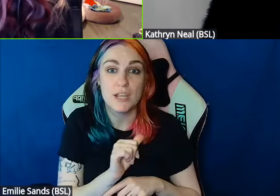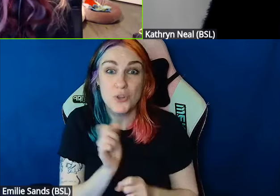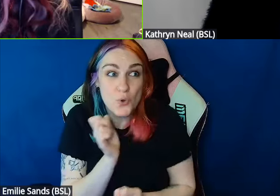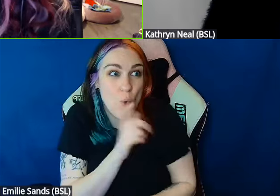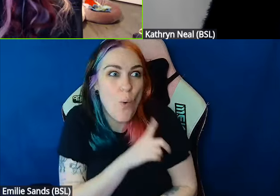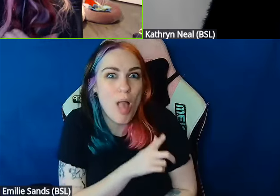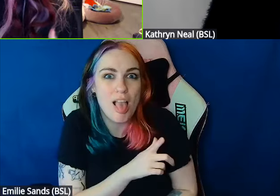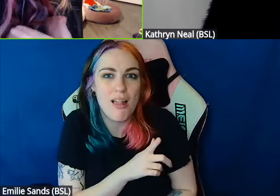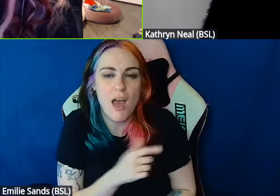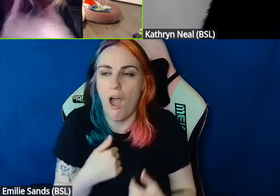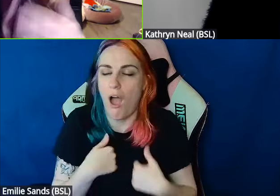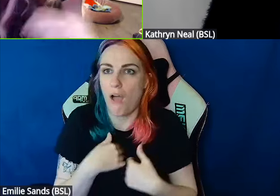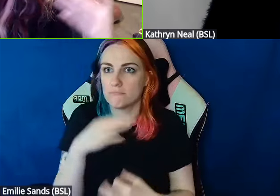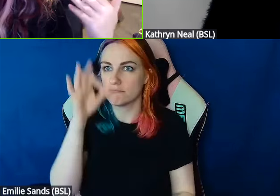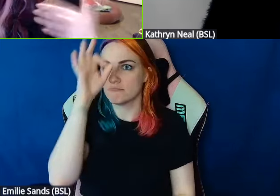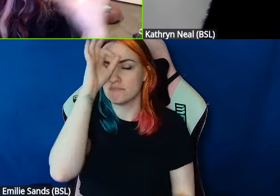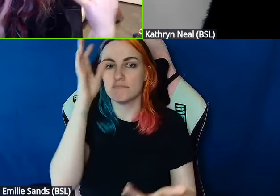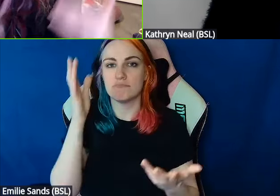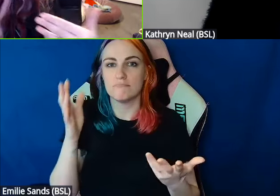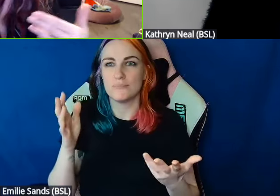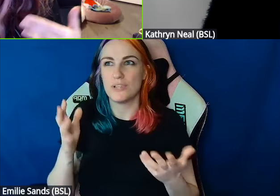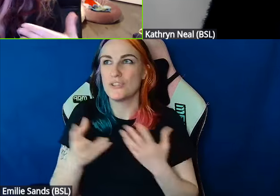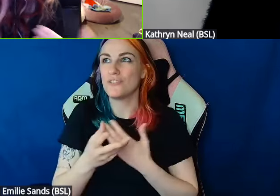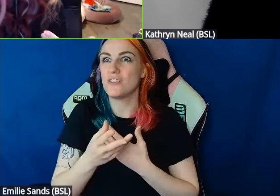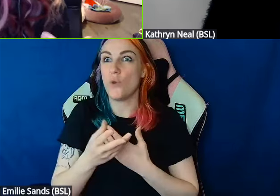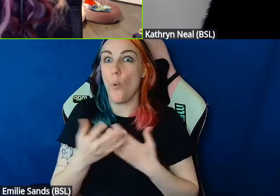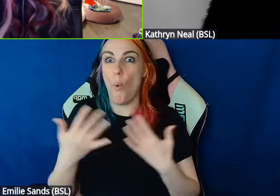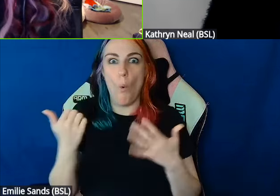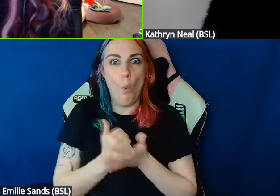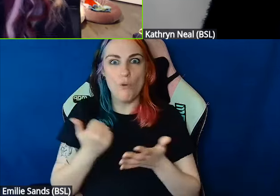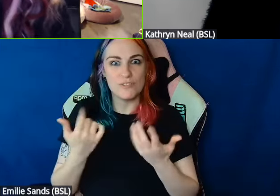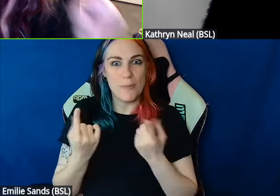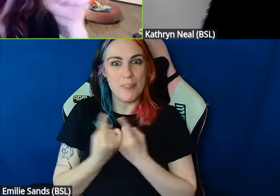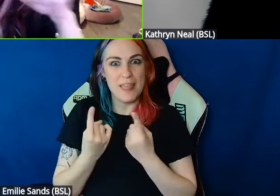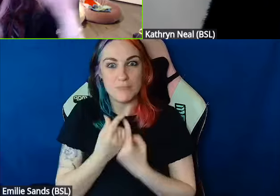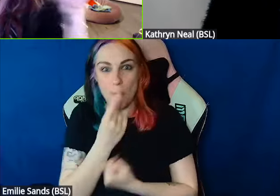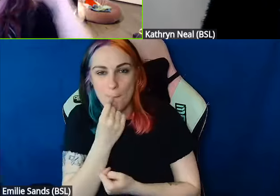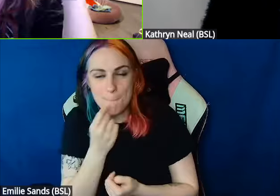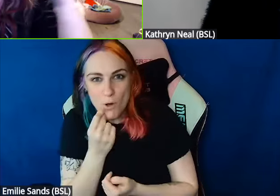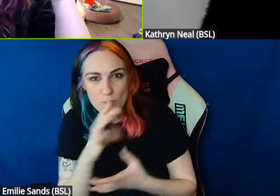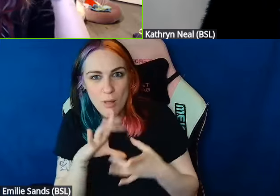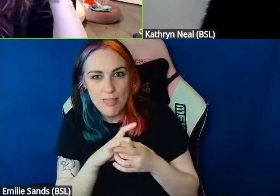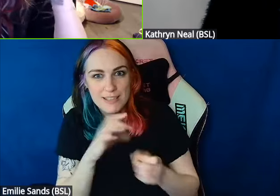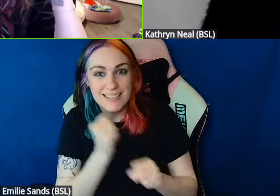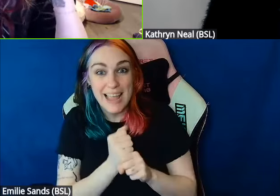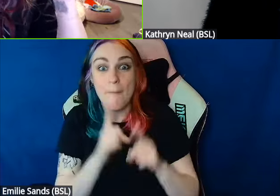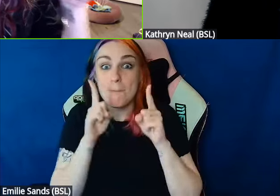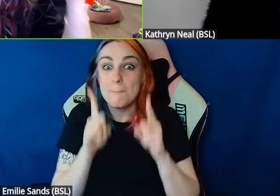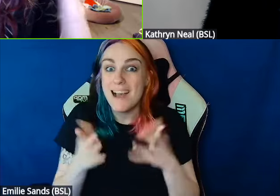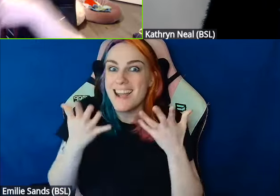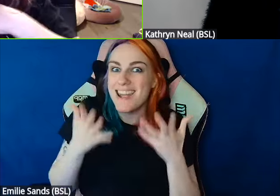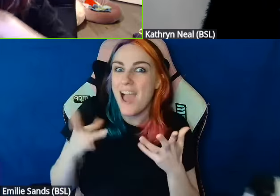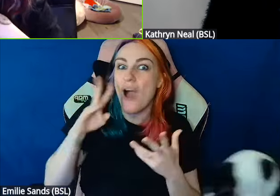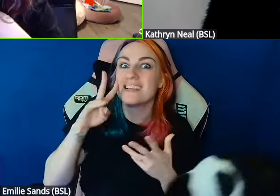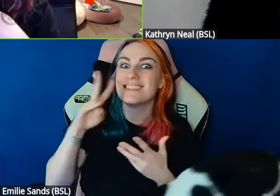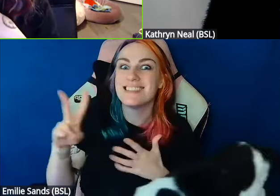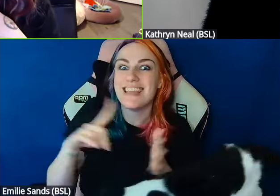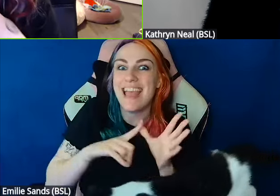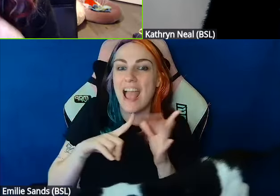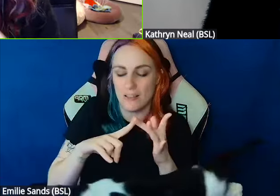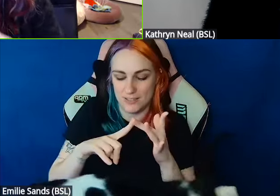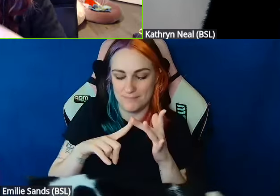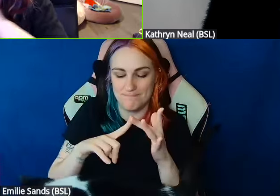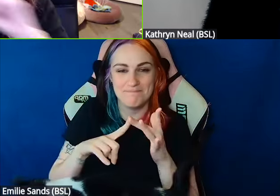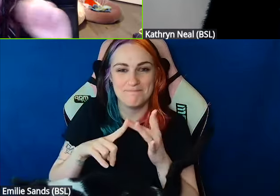didn't realize that such awesome things were possible in terms of games, but now that I see that AI slap, I know we as